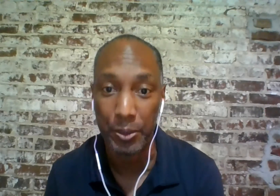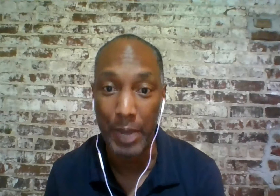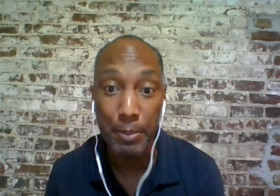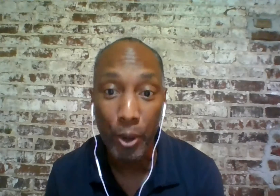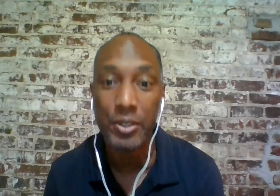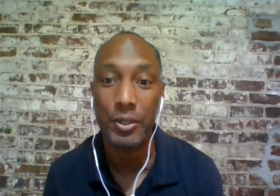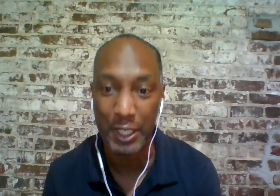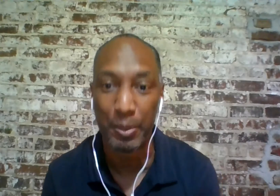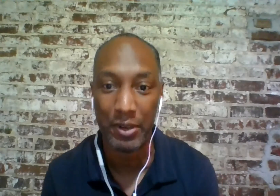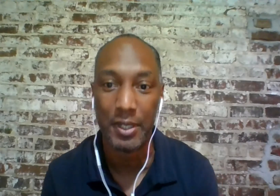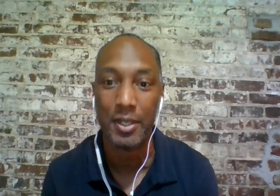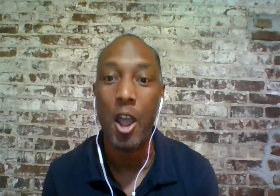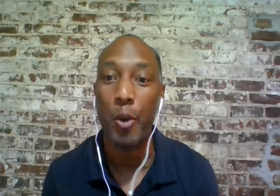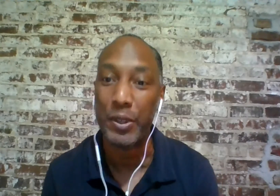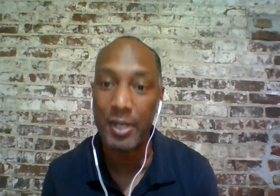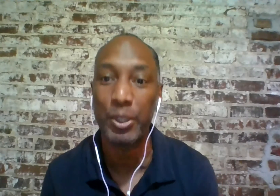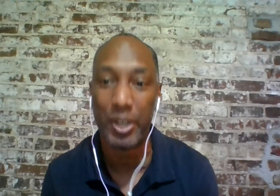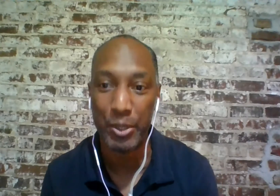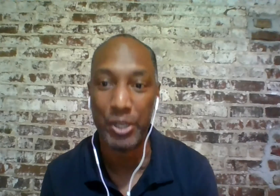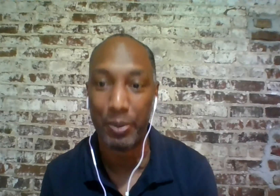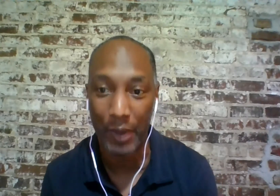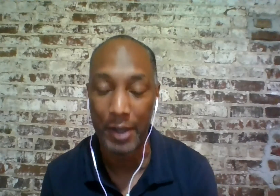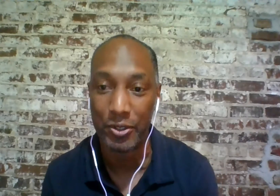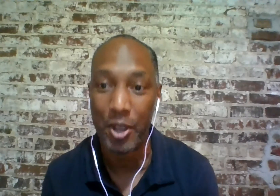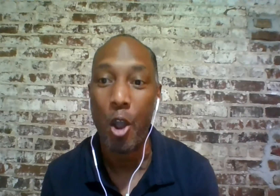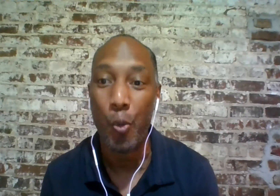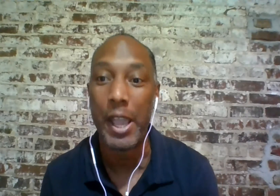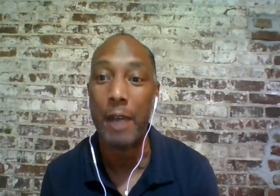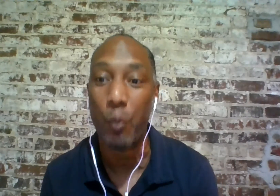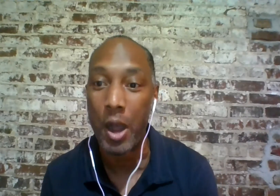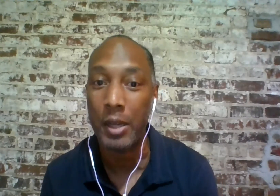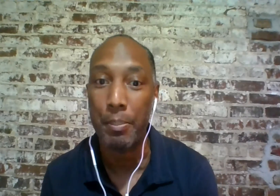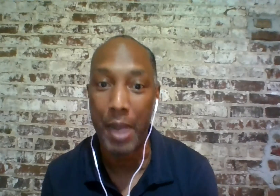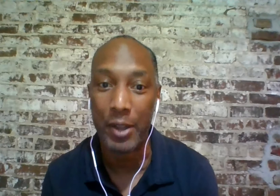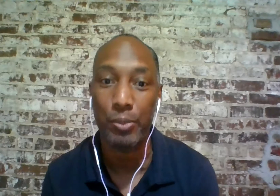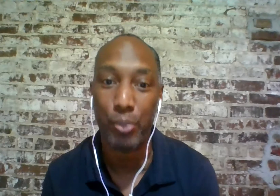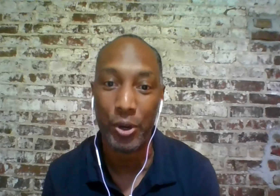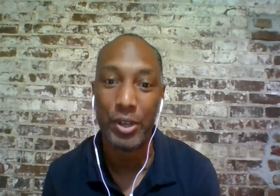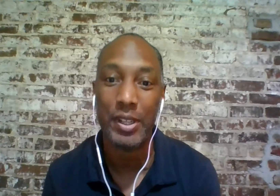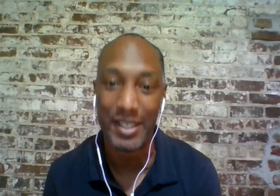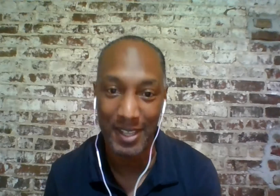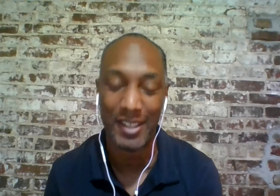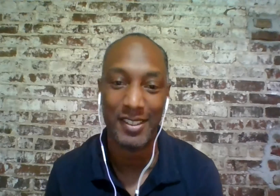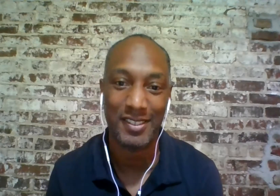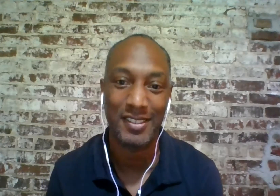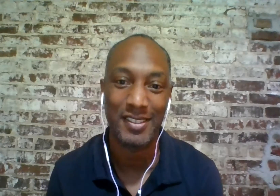reporter's view and personal experiences with similar community providers, we have Juan Michael Porter